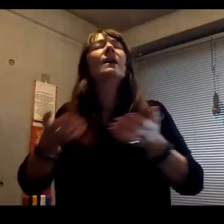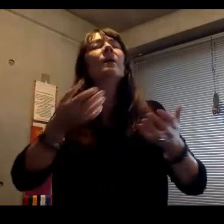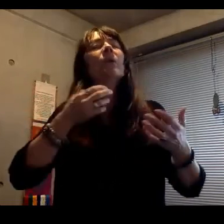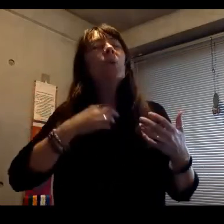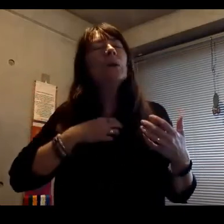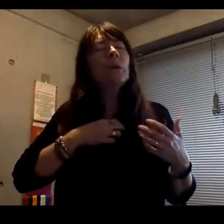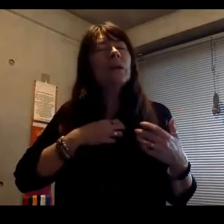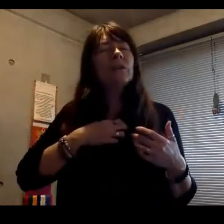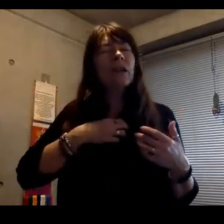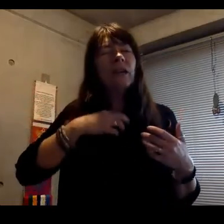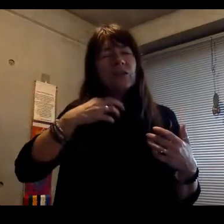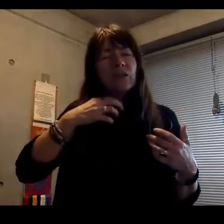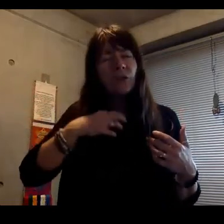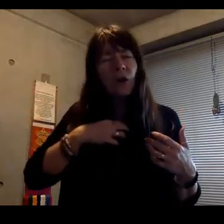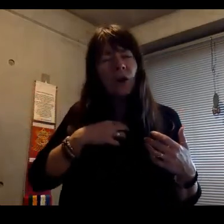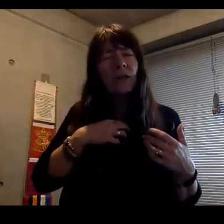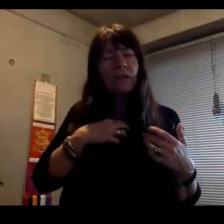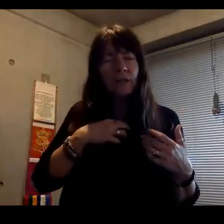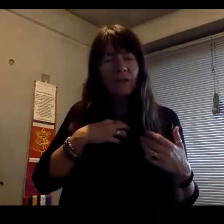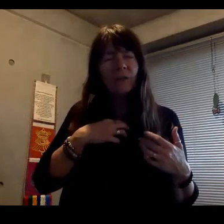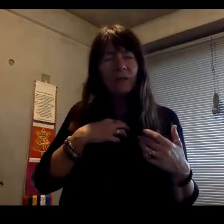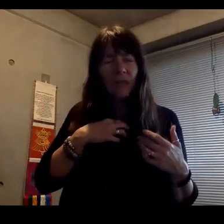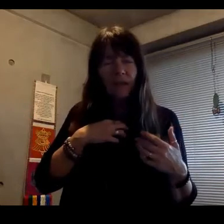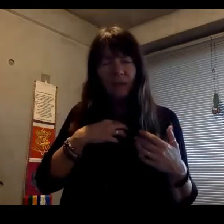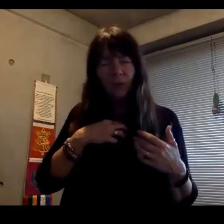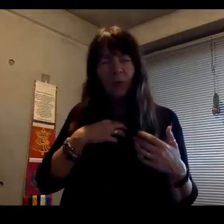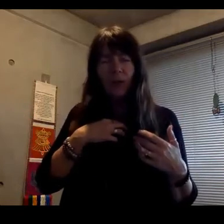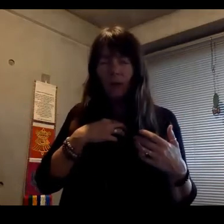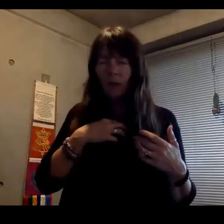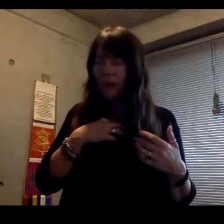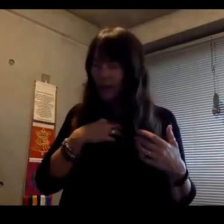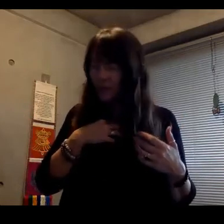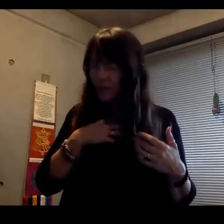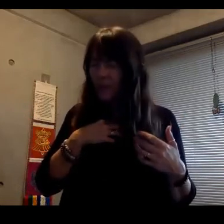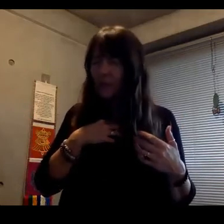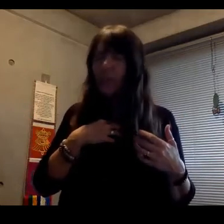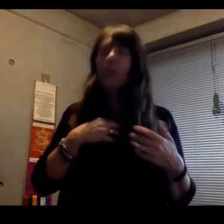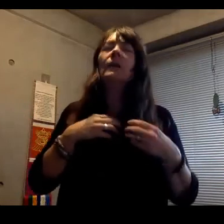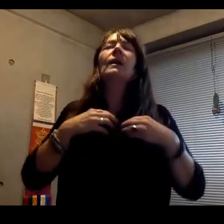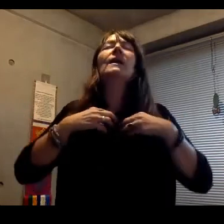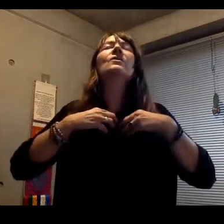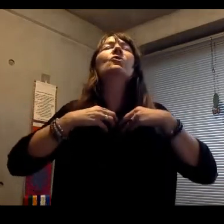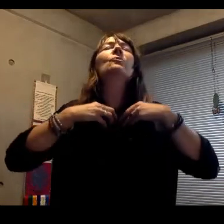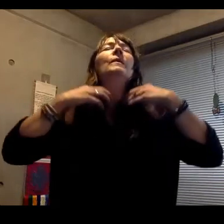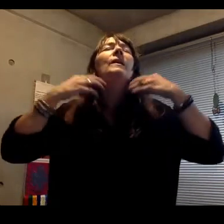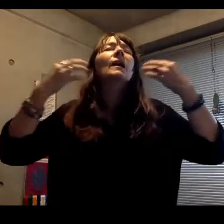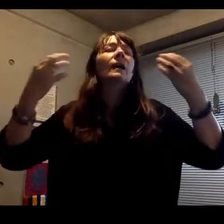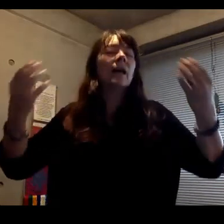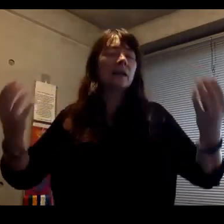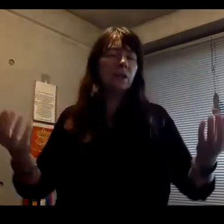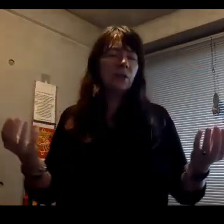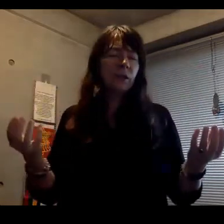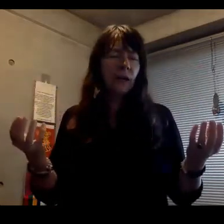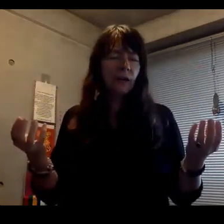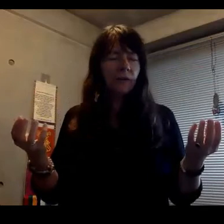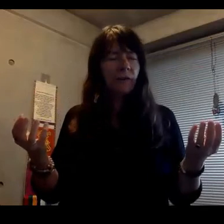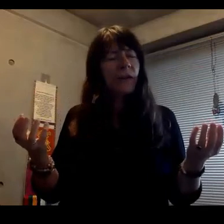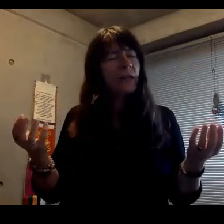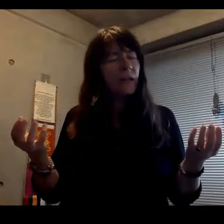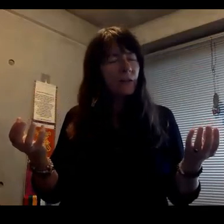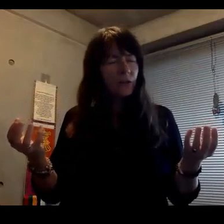hand. But what we are saying is the longing that is inside of you and all others is to be connected to